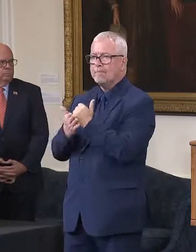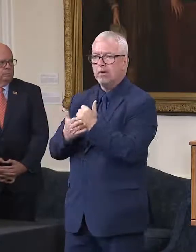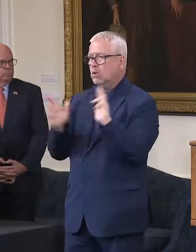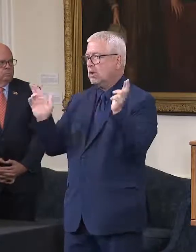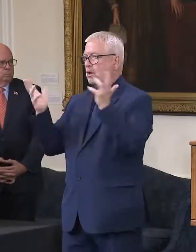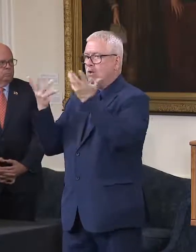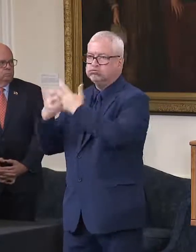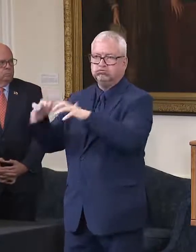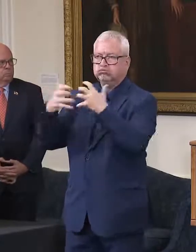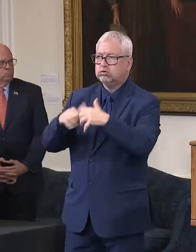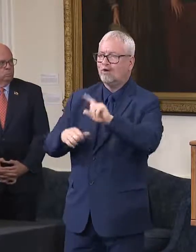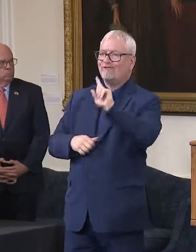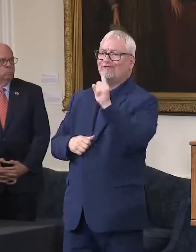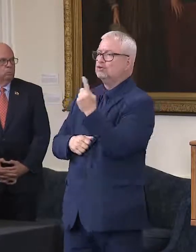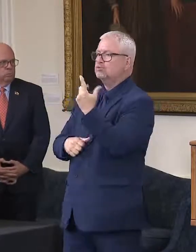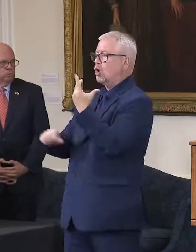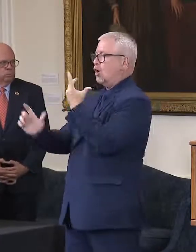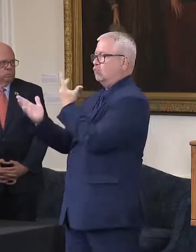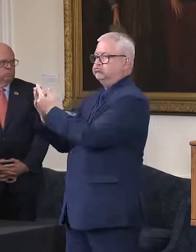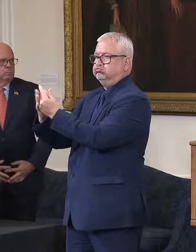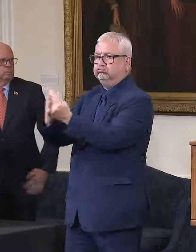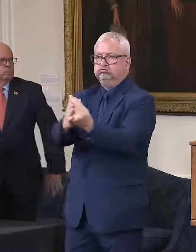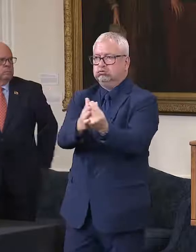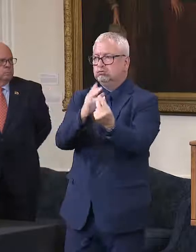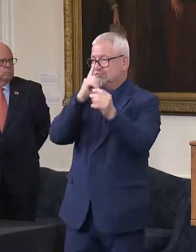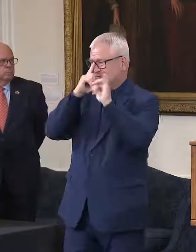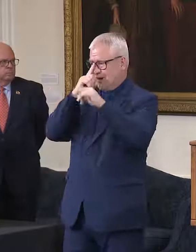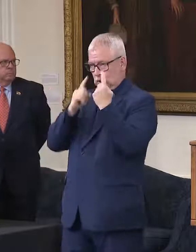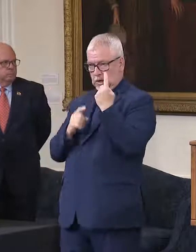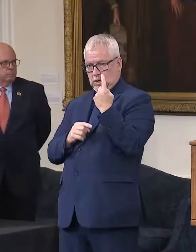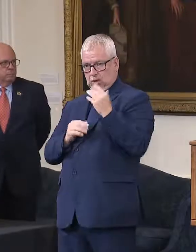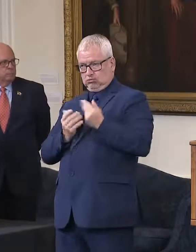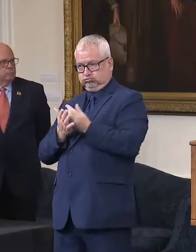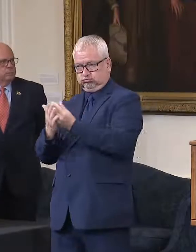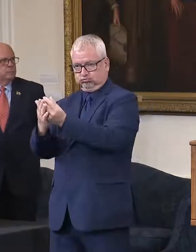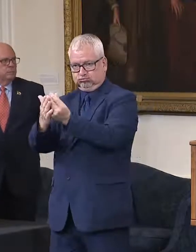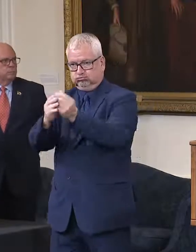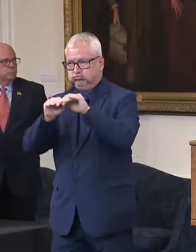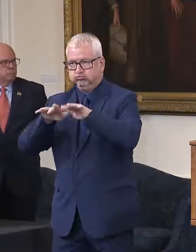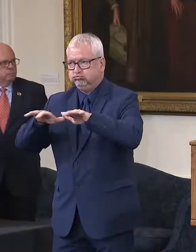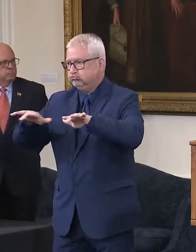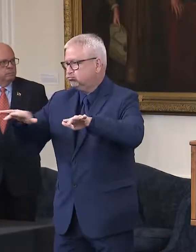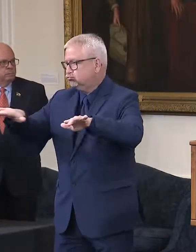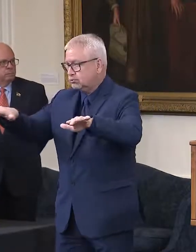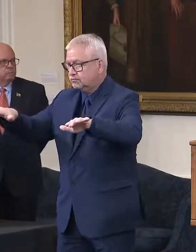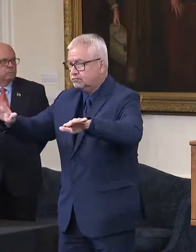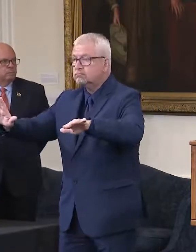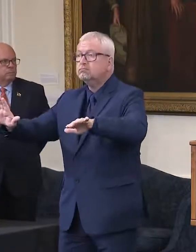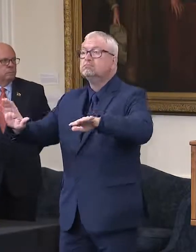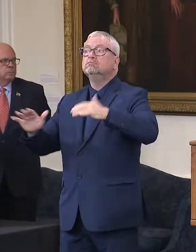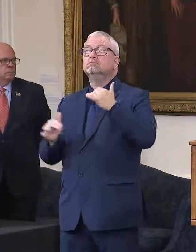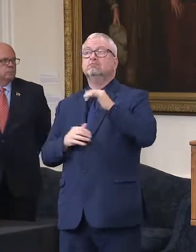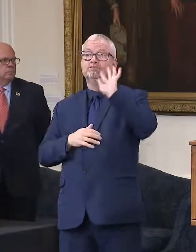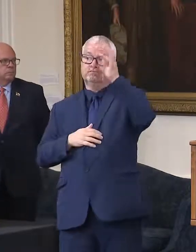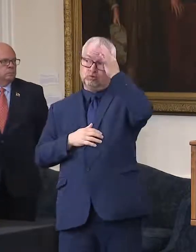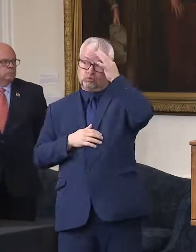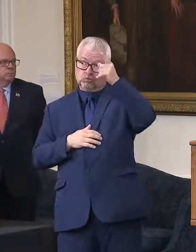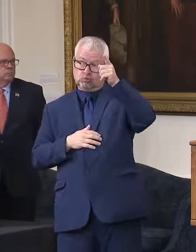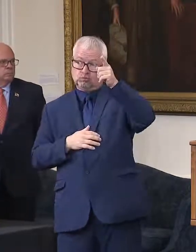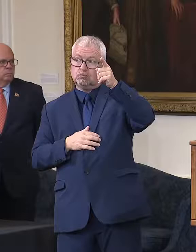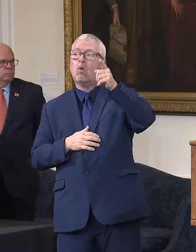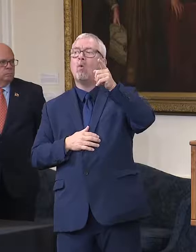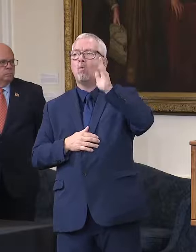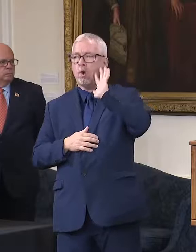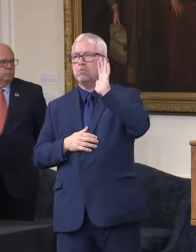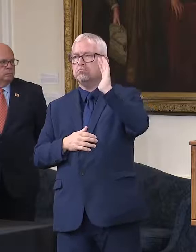of kids and the parents who want to get their kids vaccinated as soon as possible. What we are hearing from our federal partners is that that's obviously